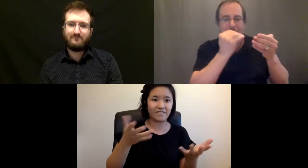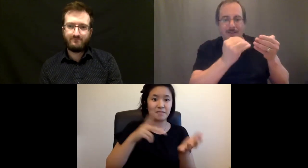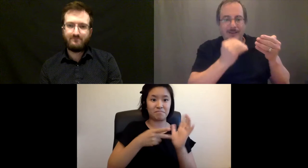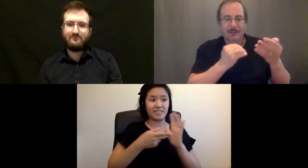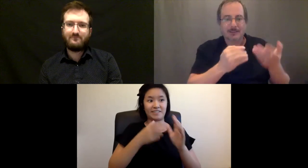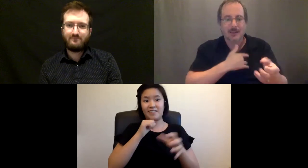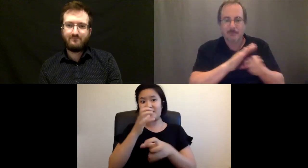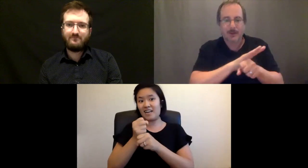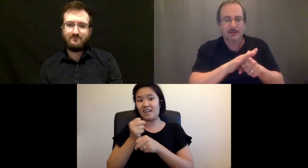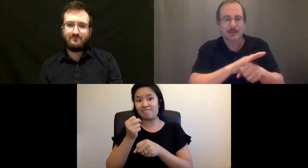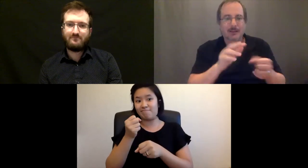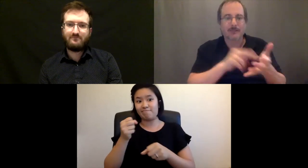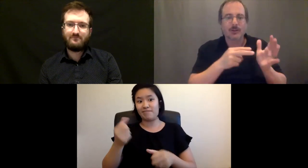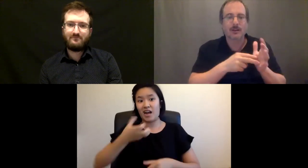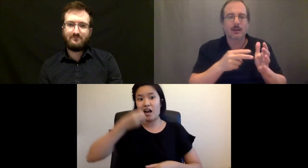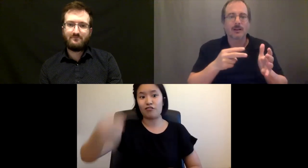experience. Their resumes